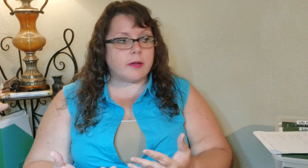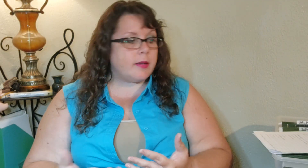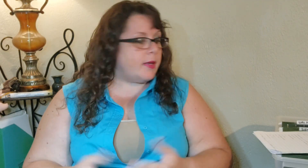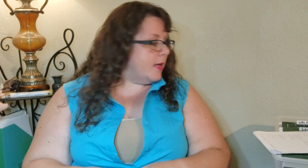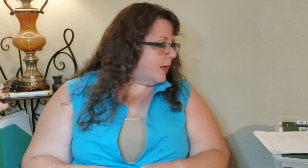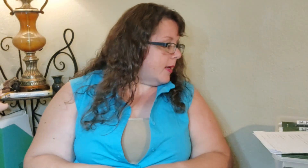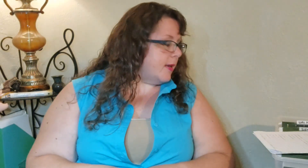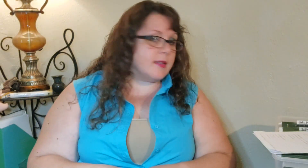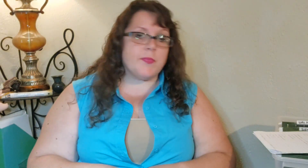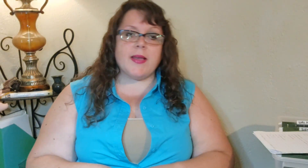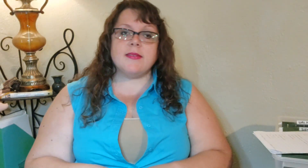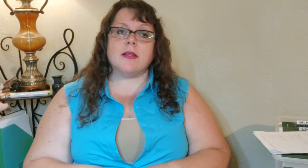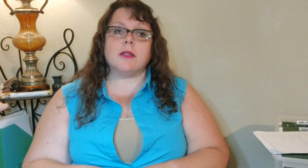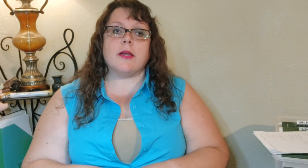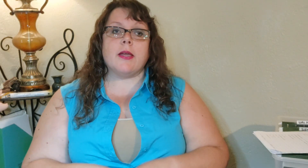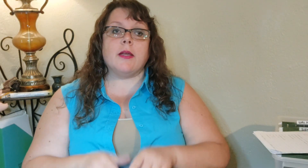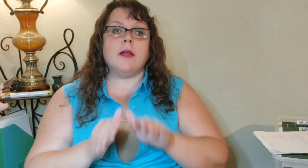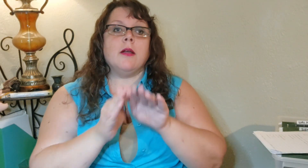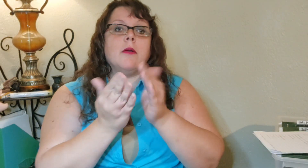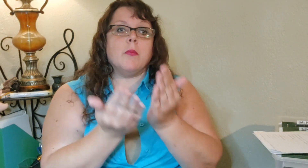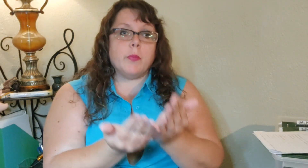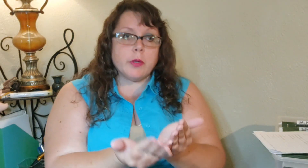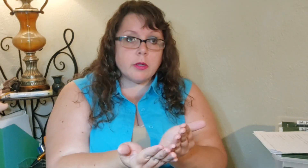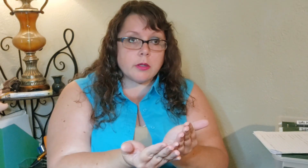the. It is basically book,